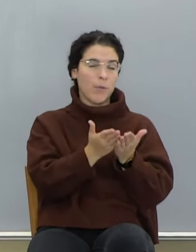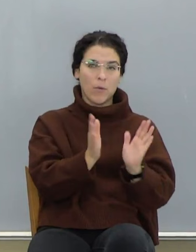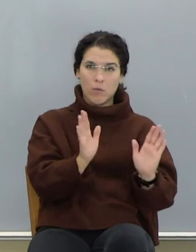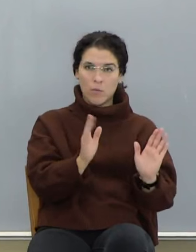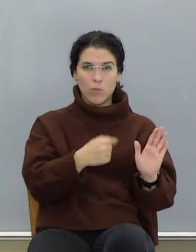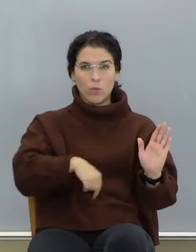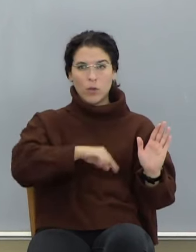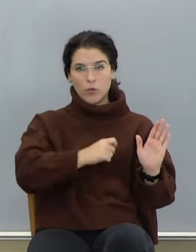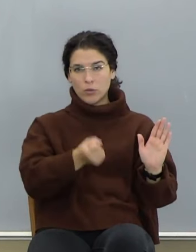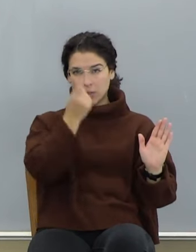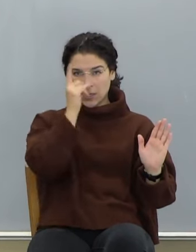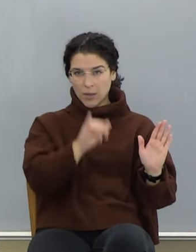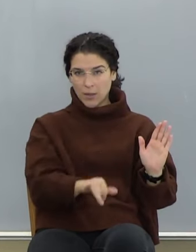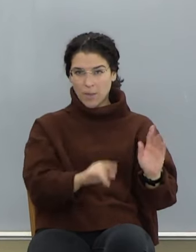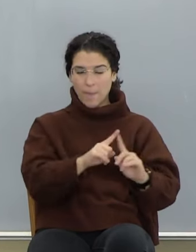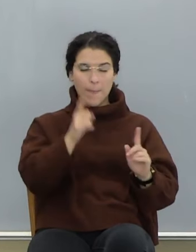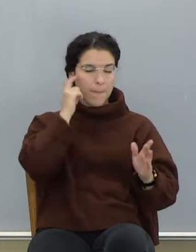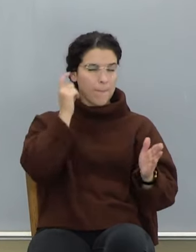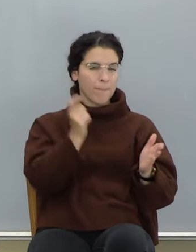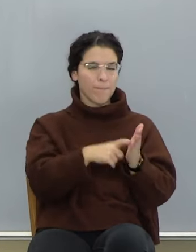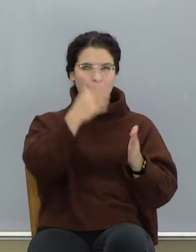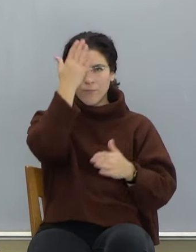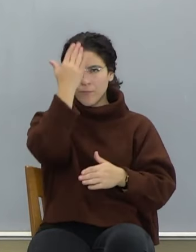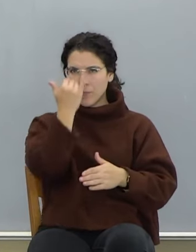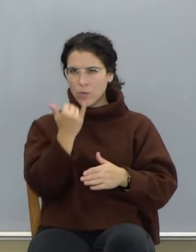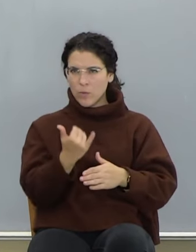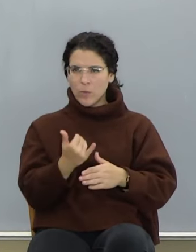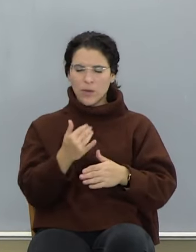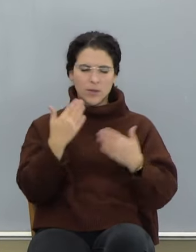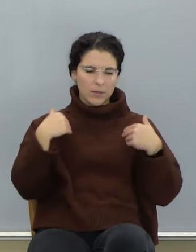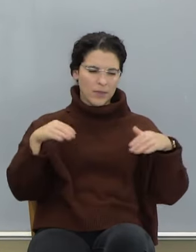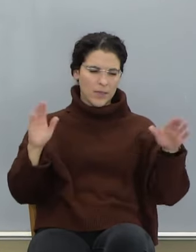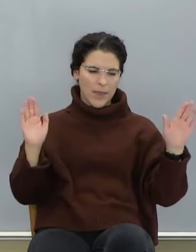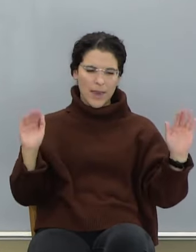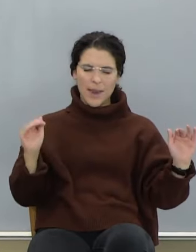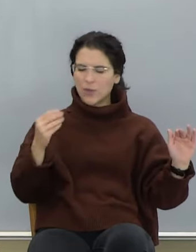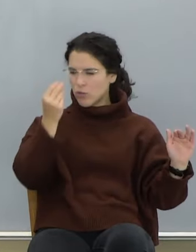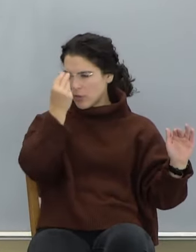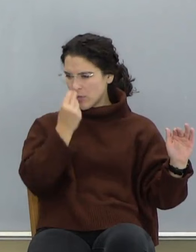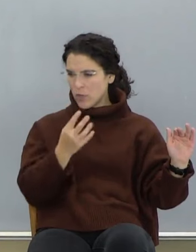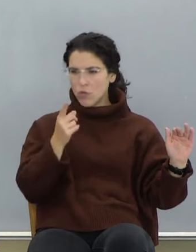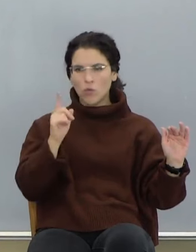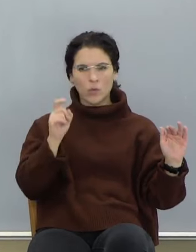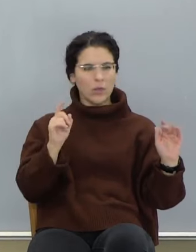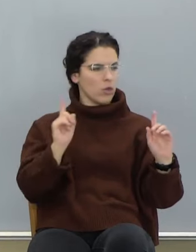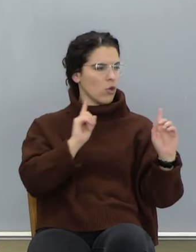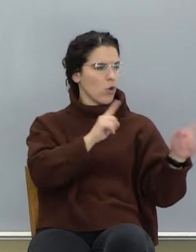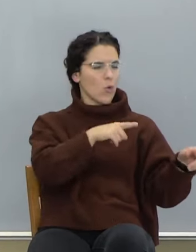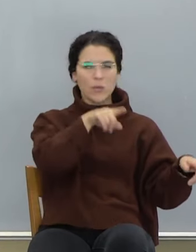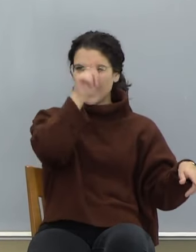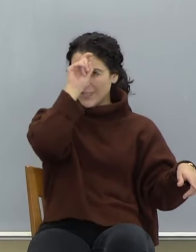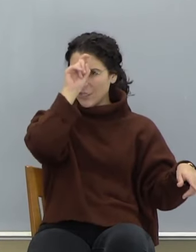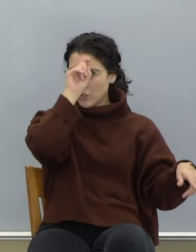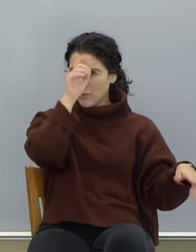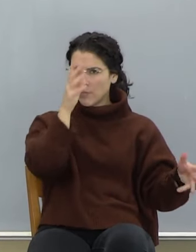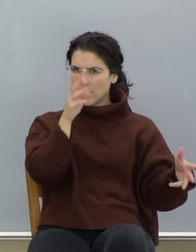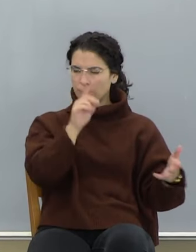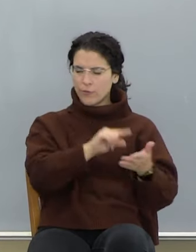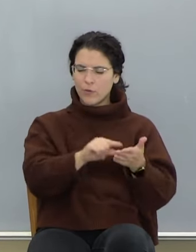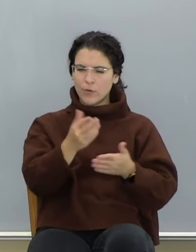right? But notice, why does the angel say, you guys got to go to Egypt? Verse